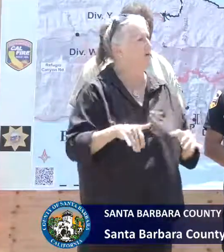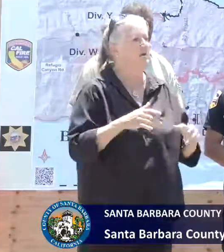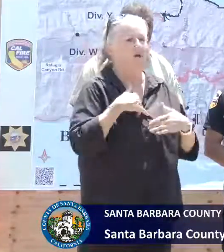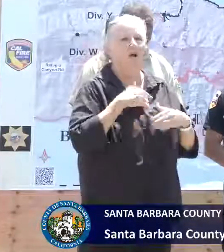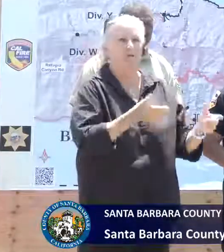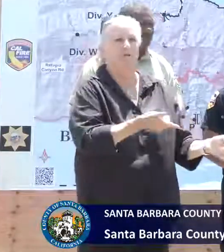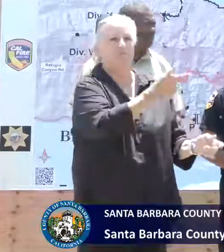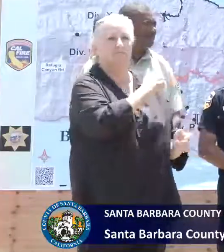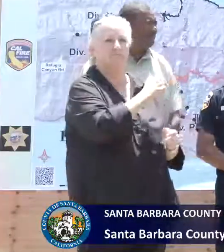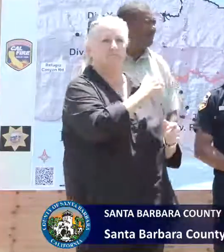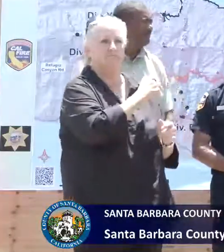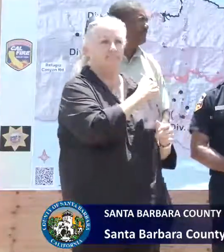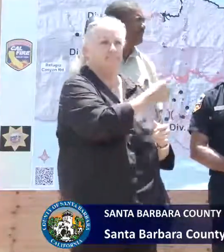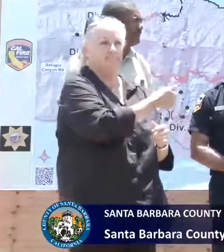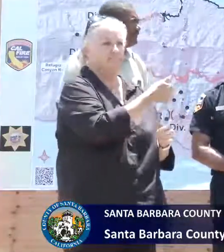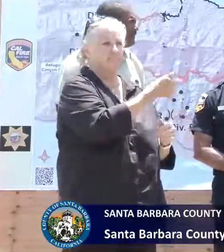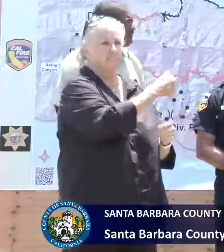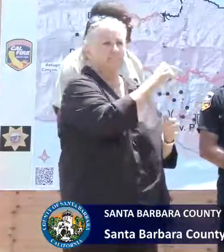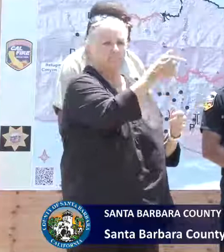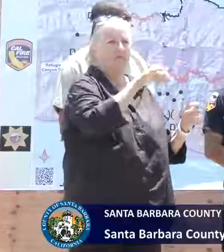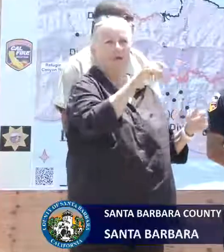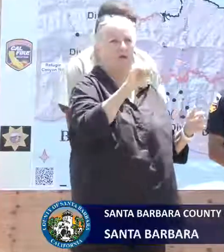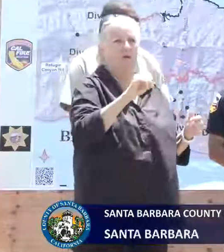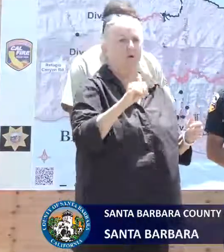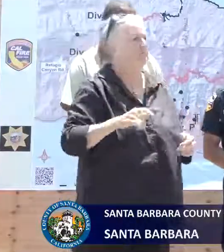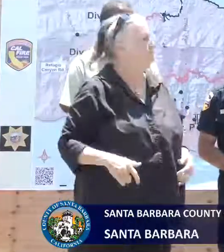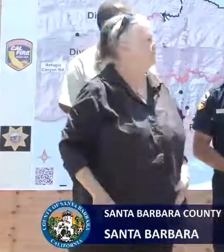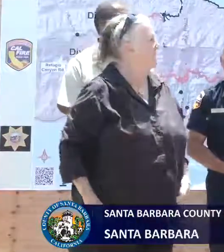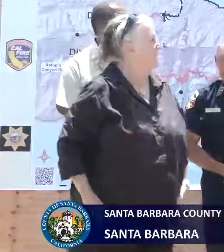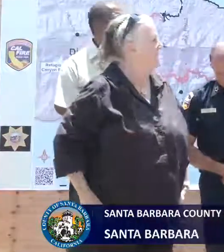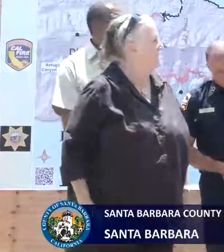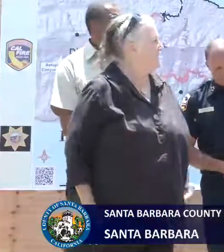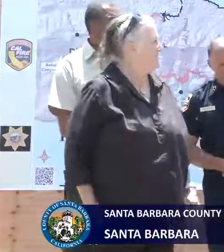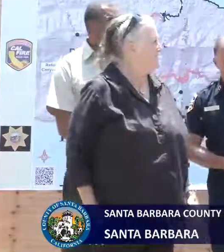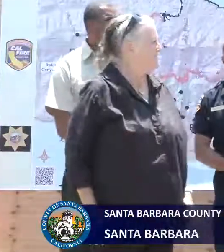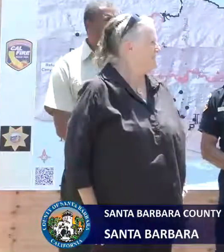I'm going to give it back to our PIO, Lynn Berry. Thank you.